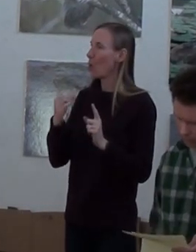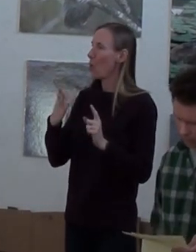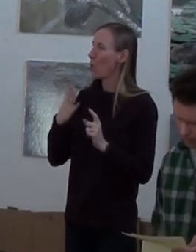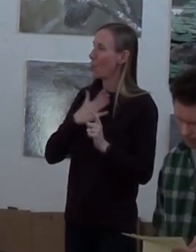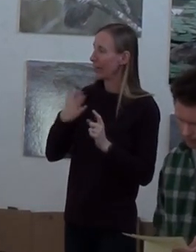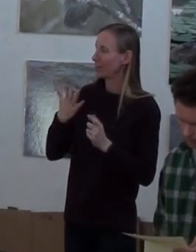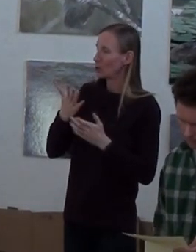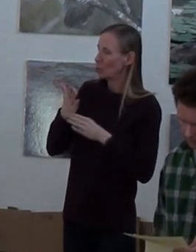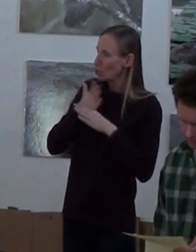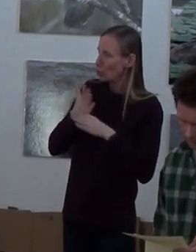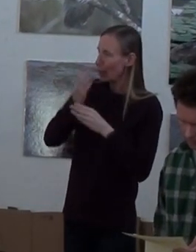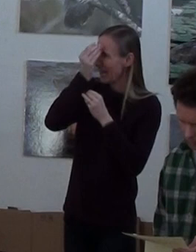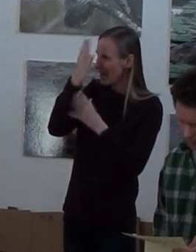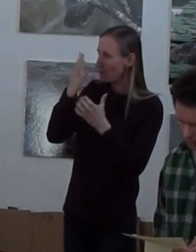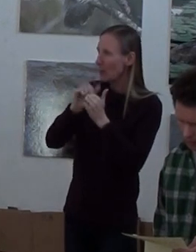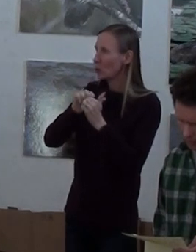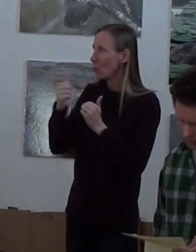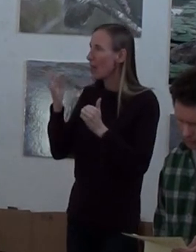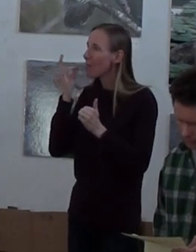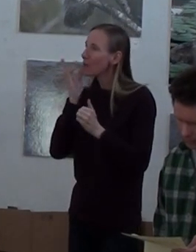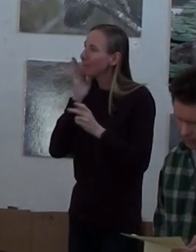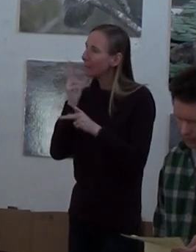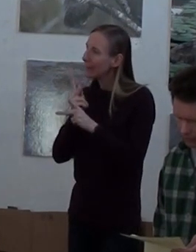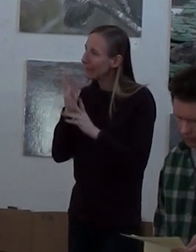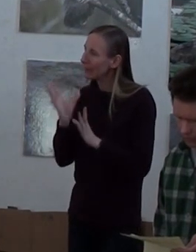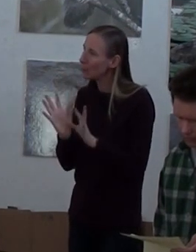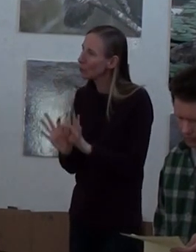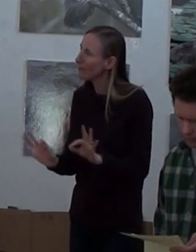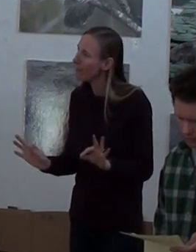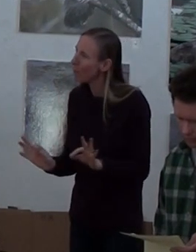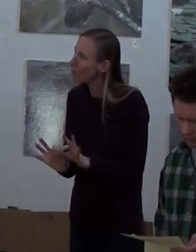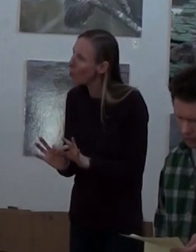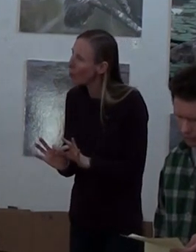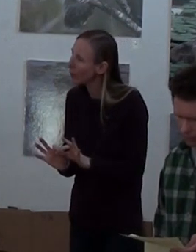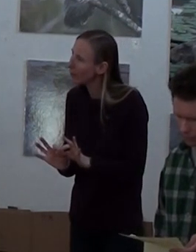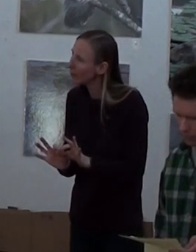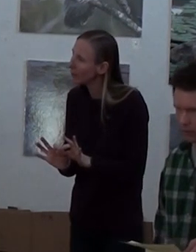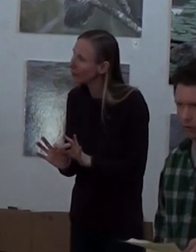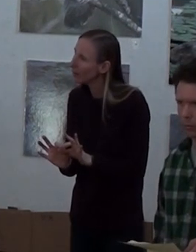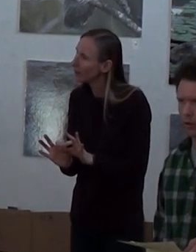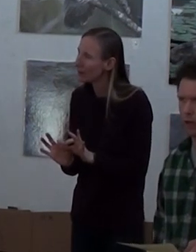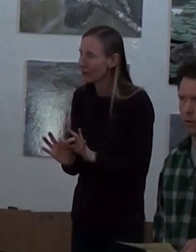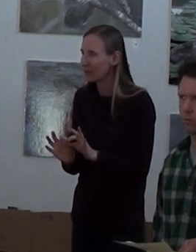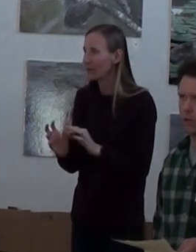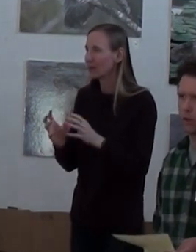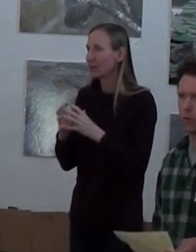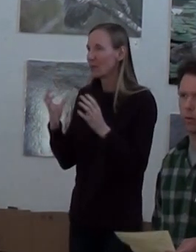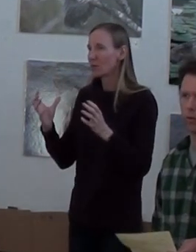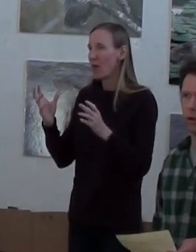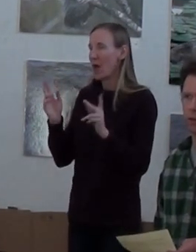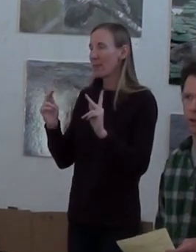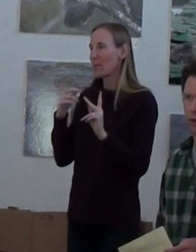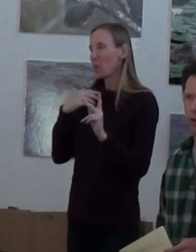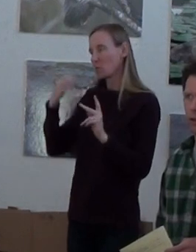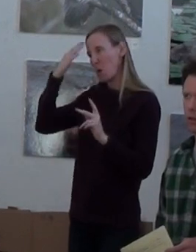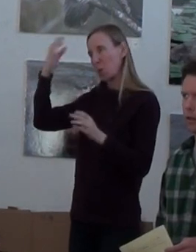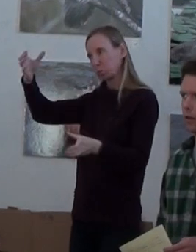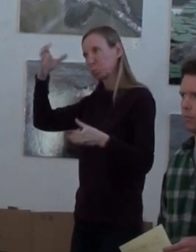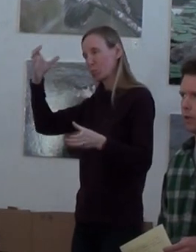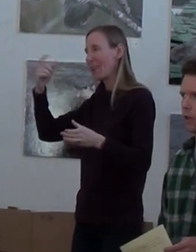beekeepers. You know, a lot of, again, like there's a lot of self-proclaimed bee gurus out